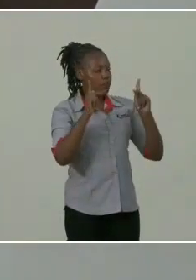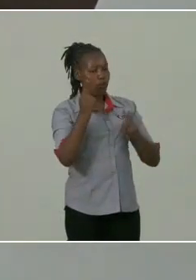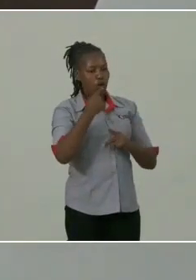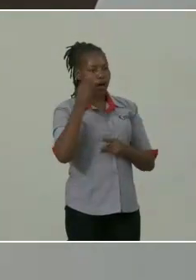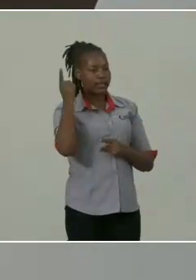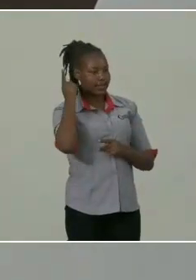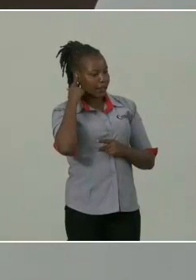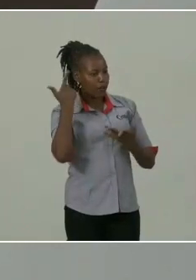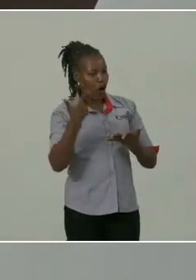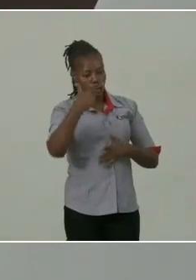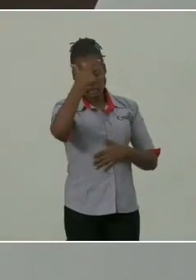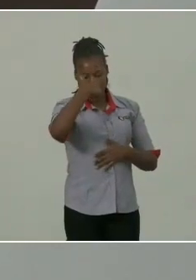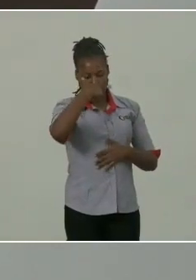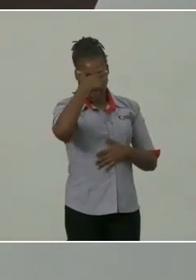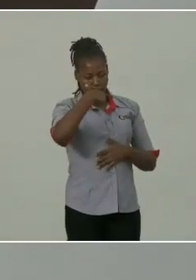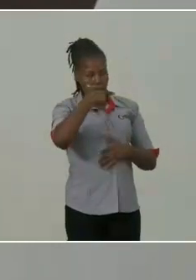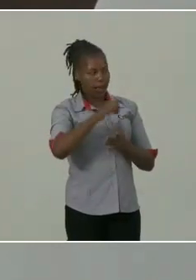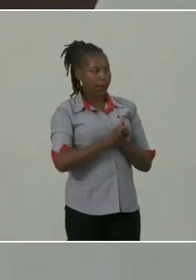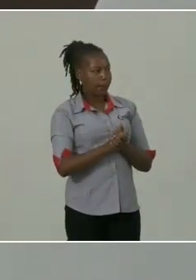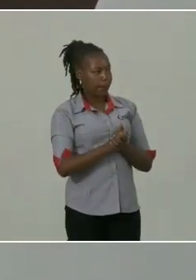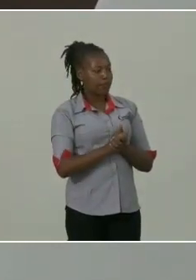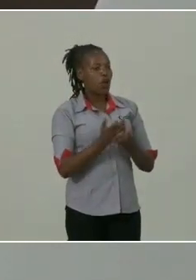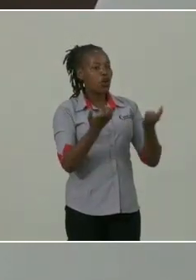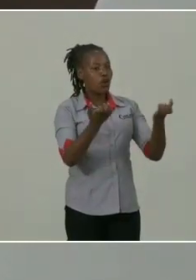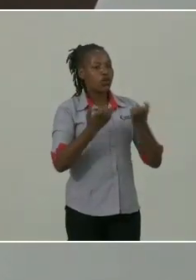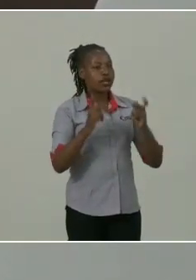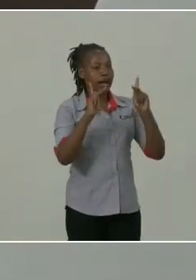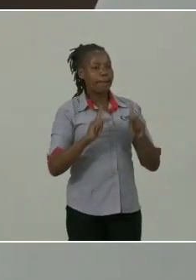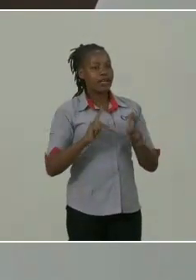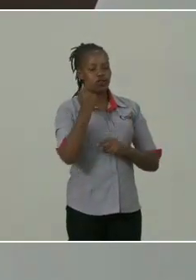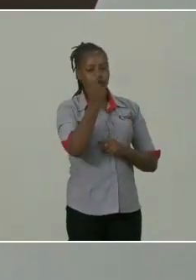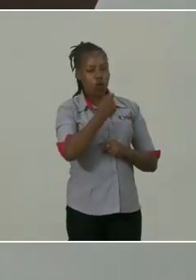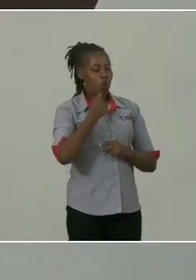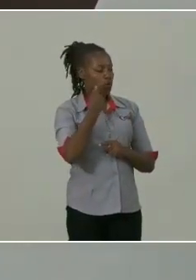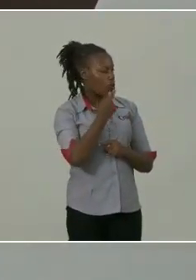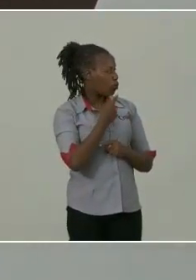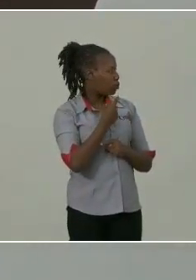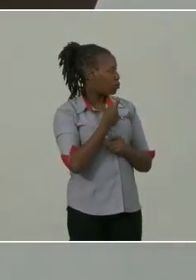disability, need to nominate a person